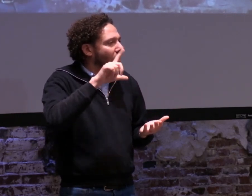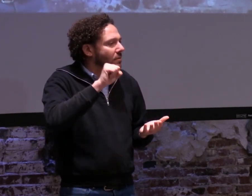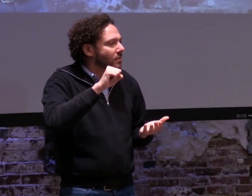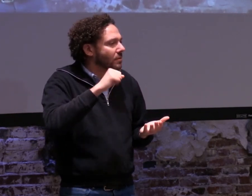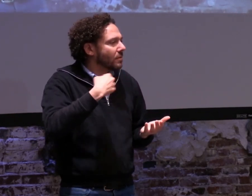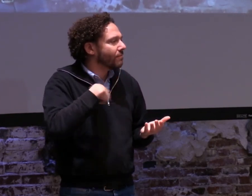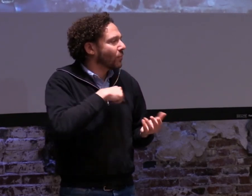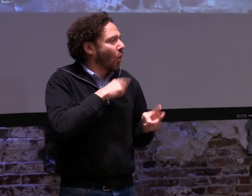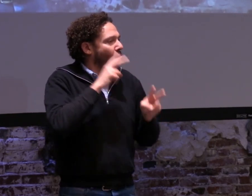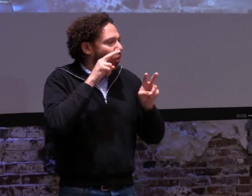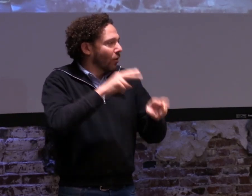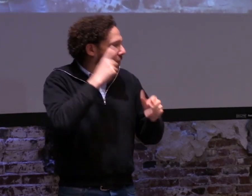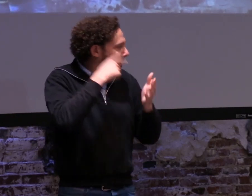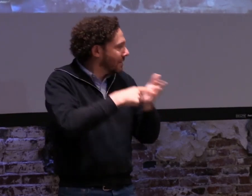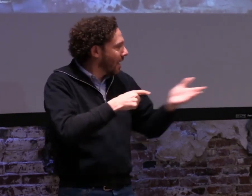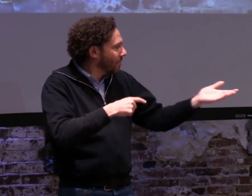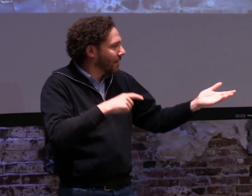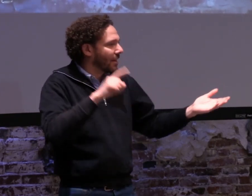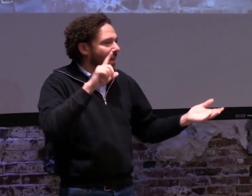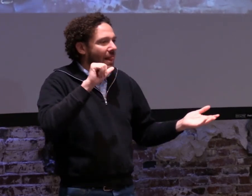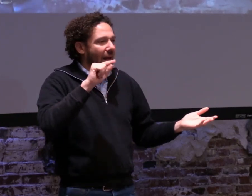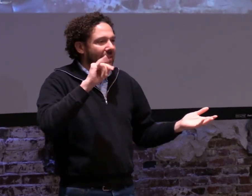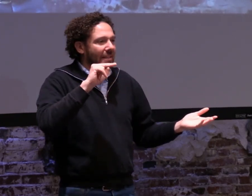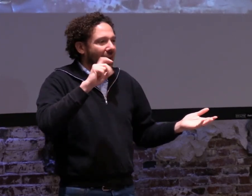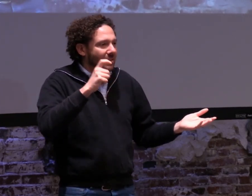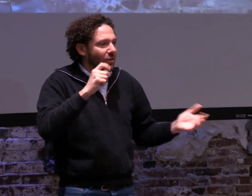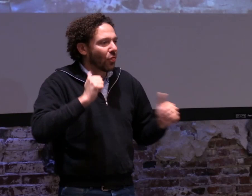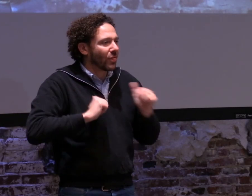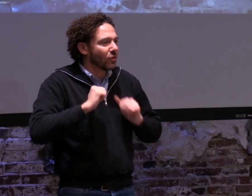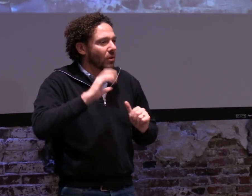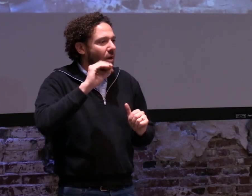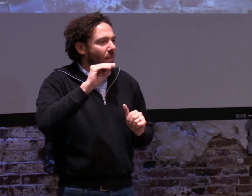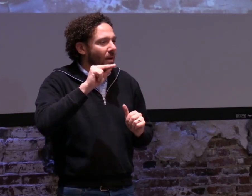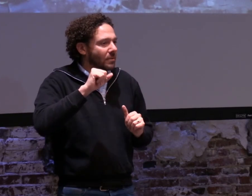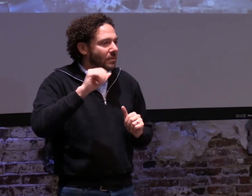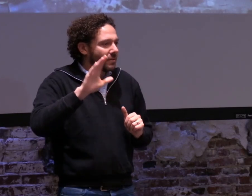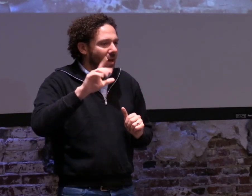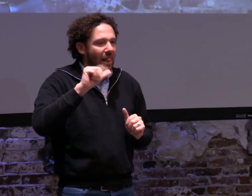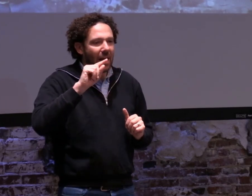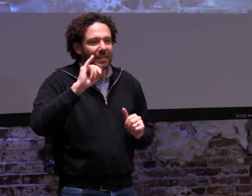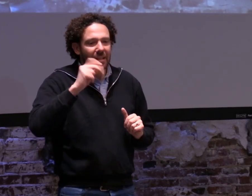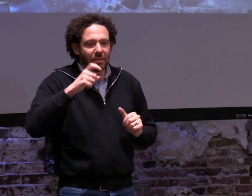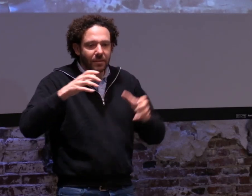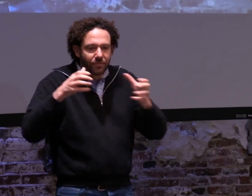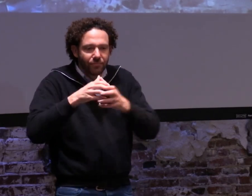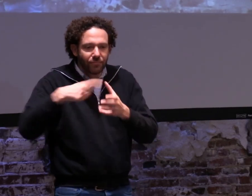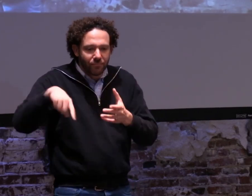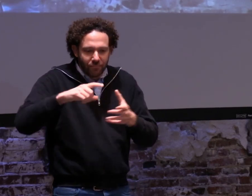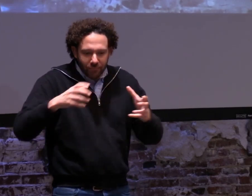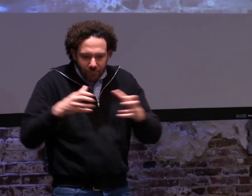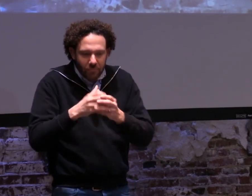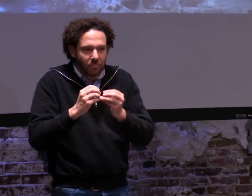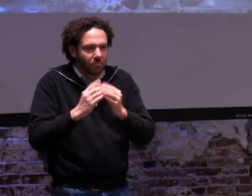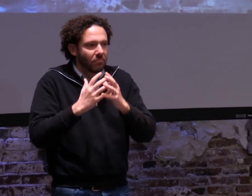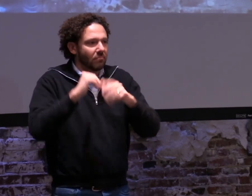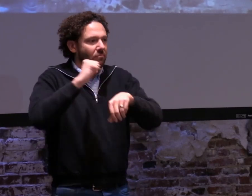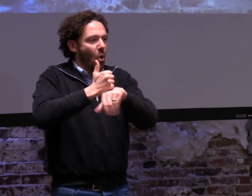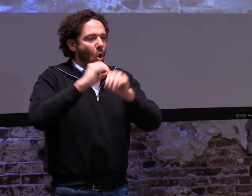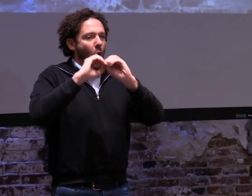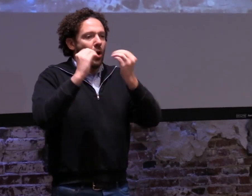We wanted to find out what other milestones we could look for and look at what's going on in other theaters and other parts of the country and how